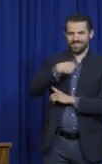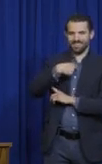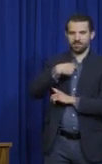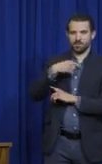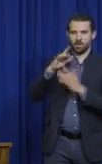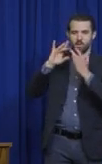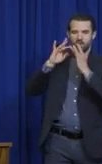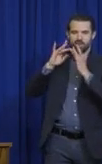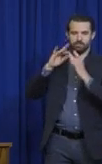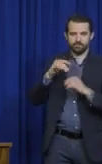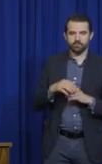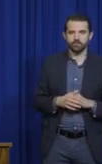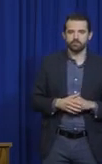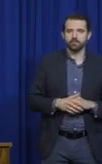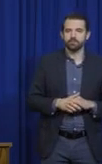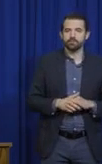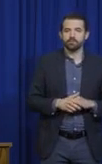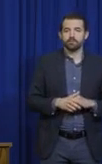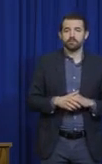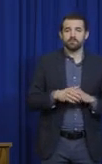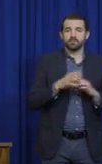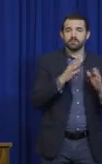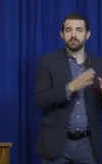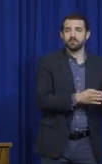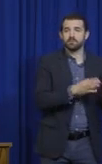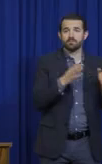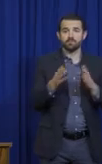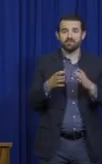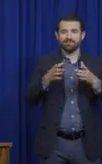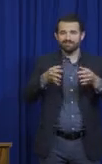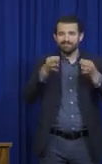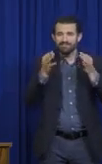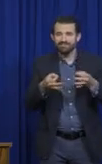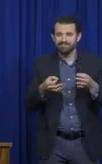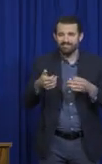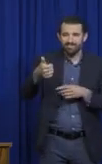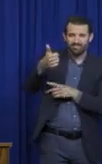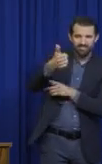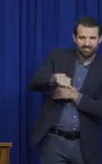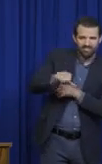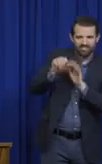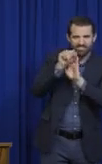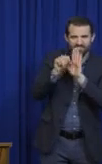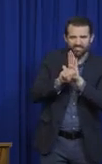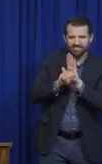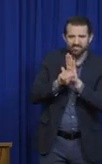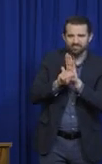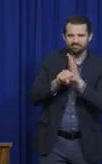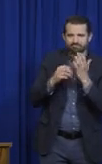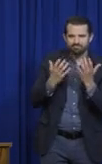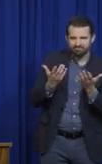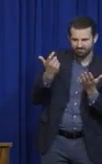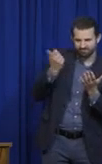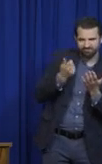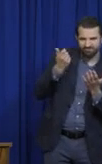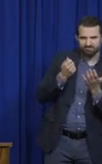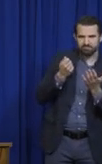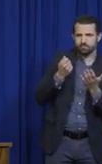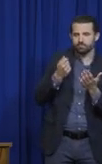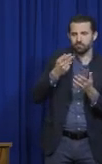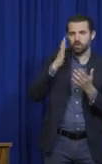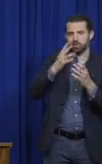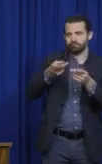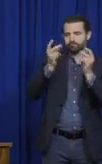determined to be ineligible for state benefits, your claim will automatically be converted to a